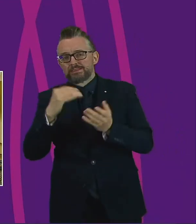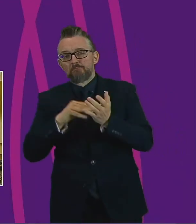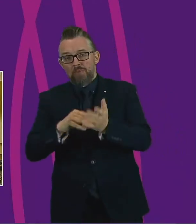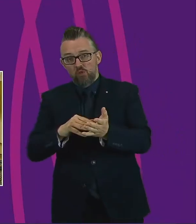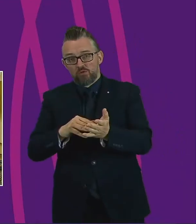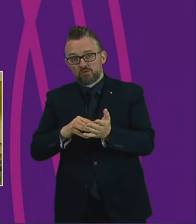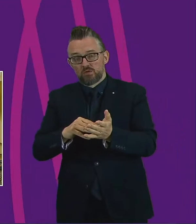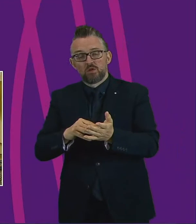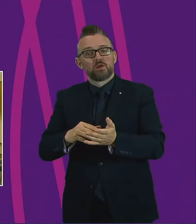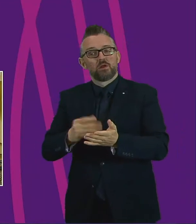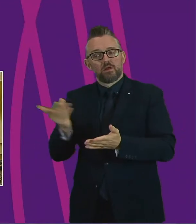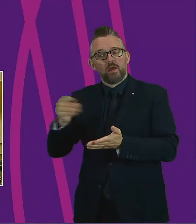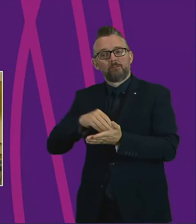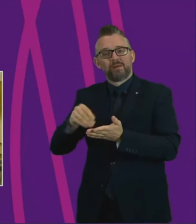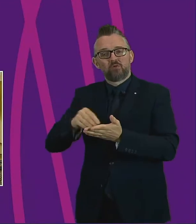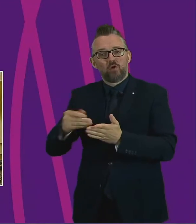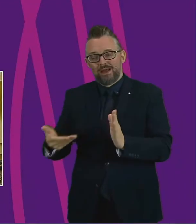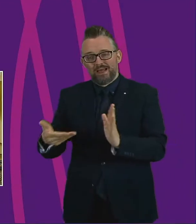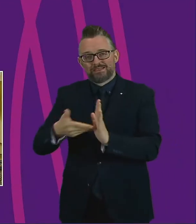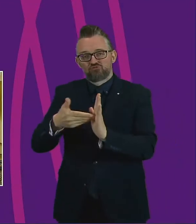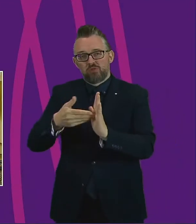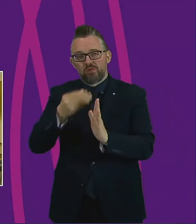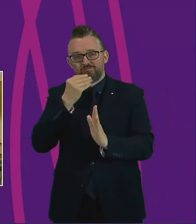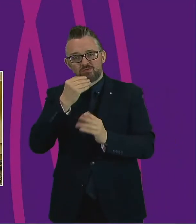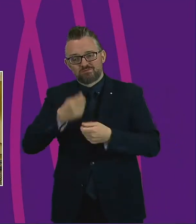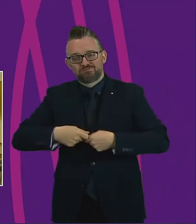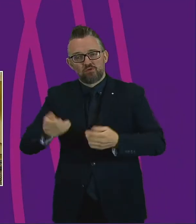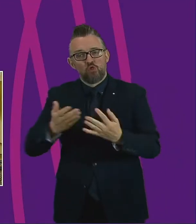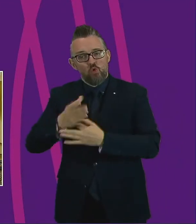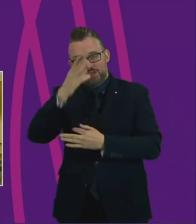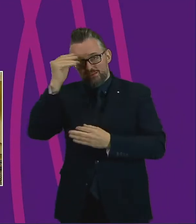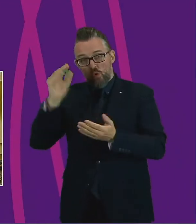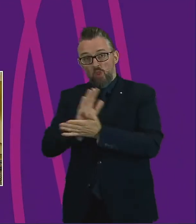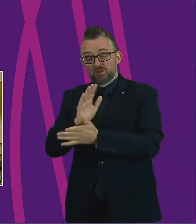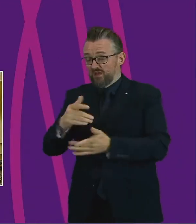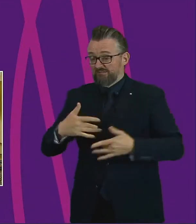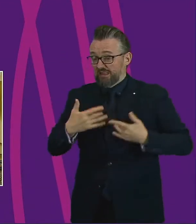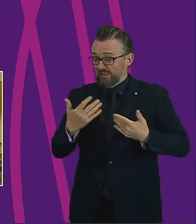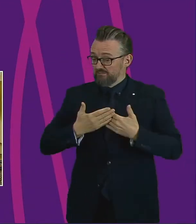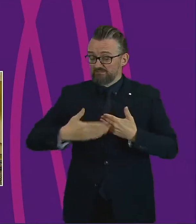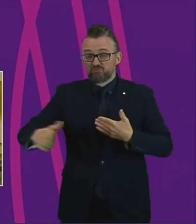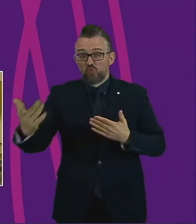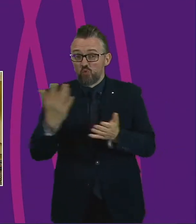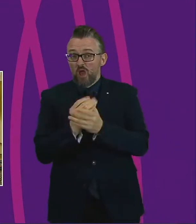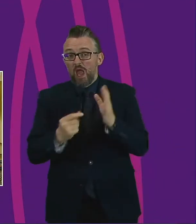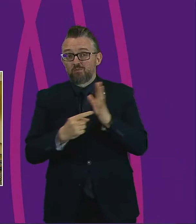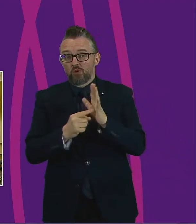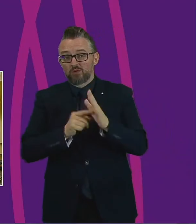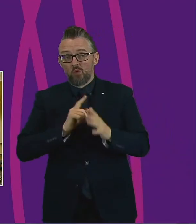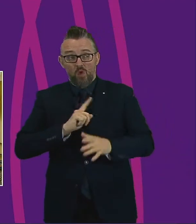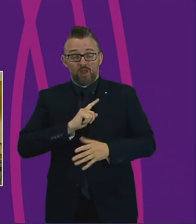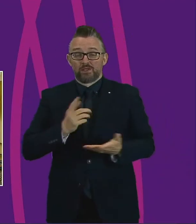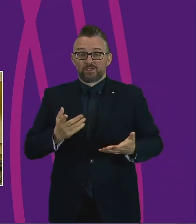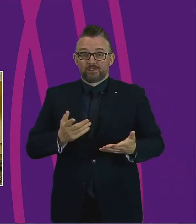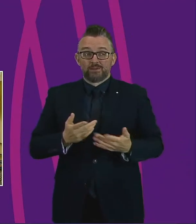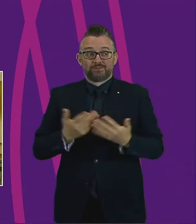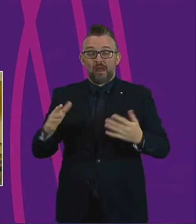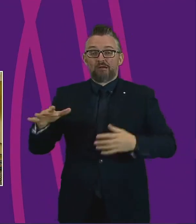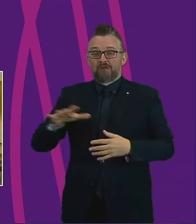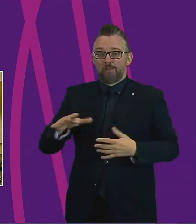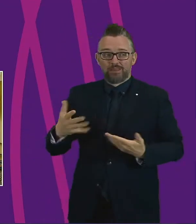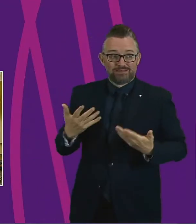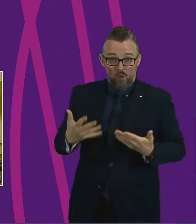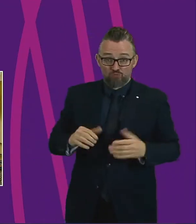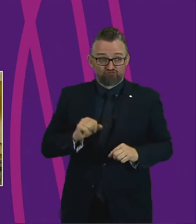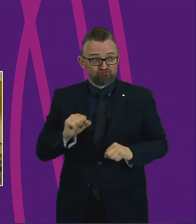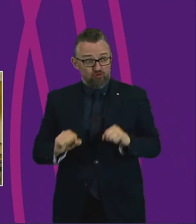for that extended provision. And I think that's really important at a time when we know lots of families who probably were already struggling to